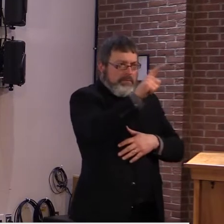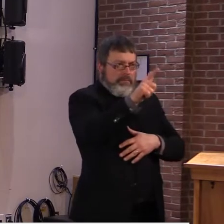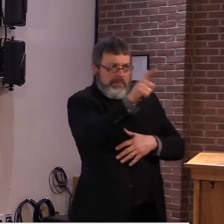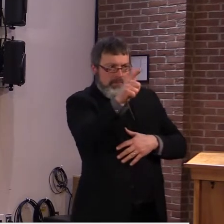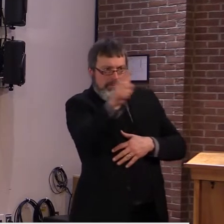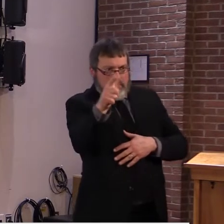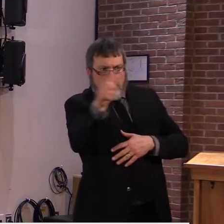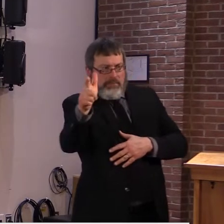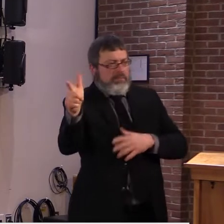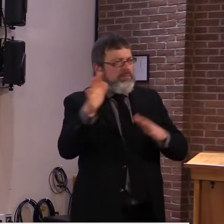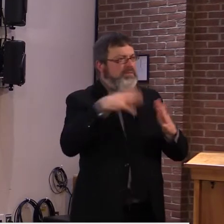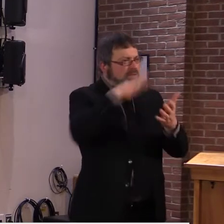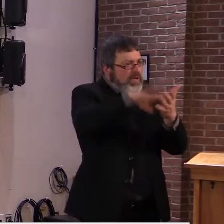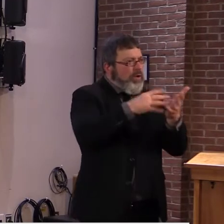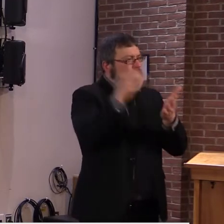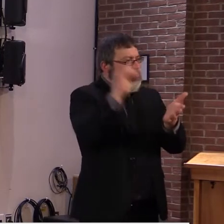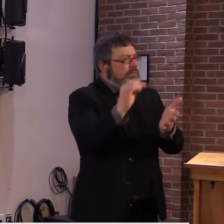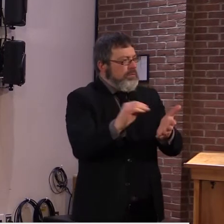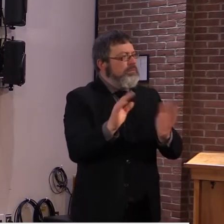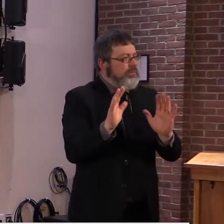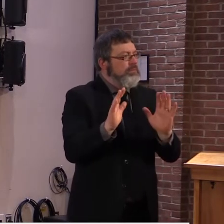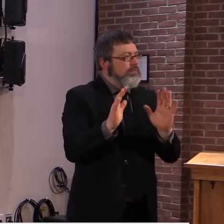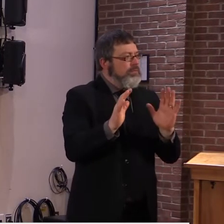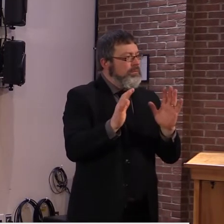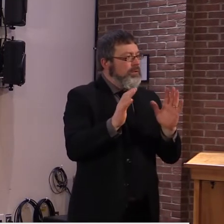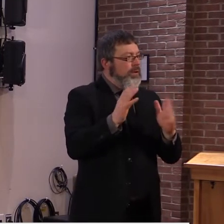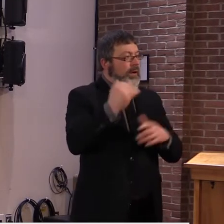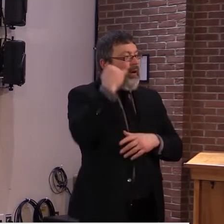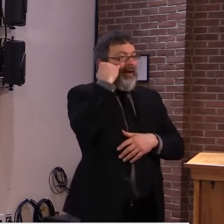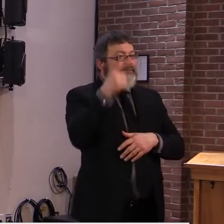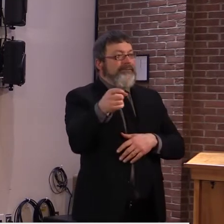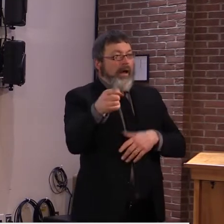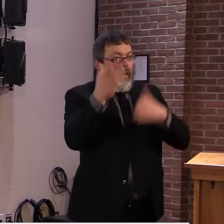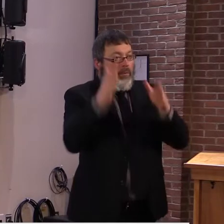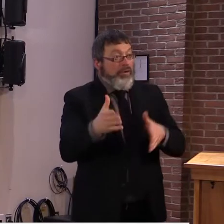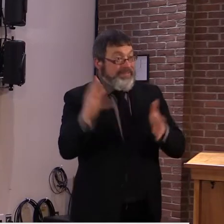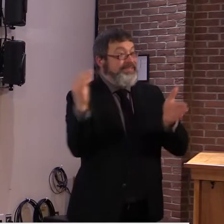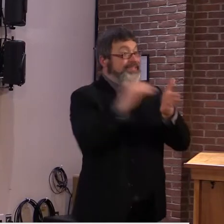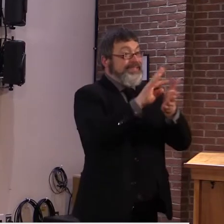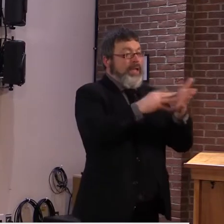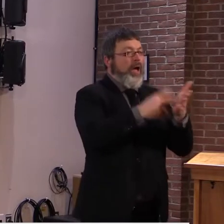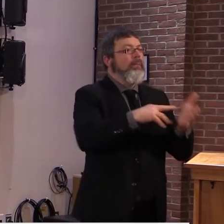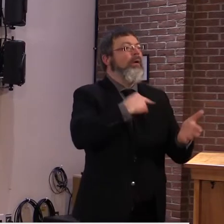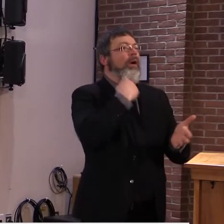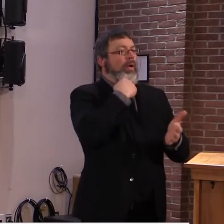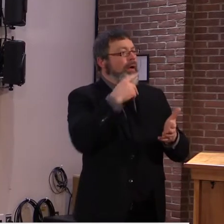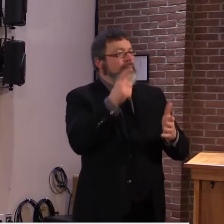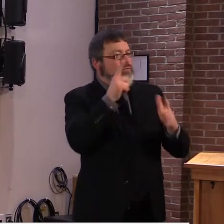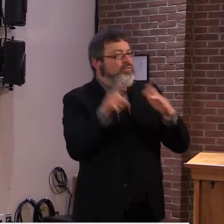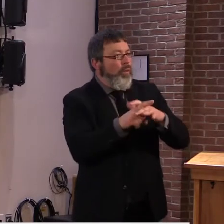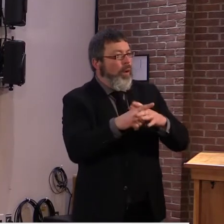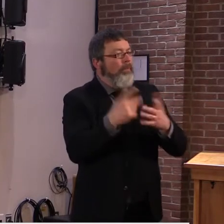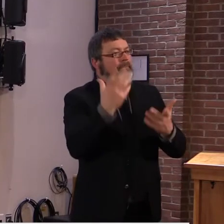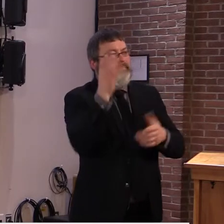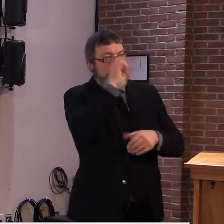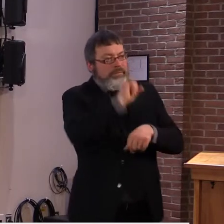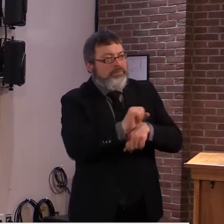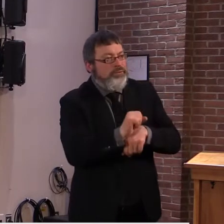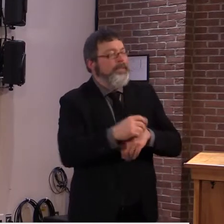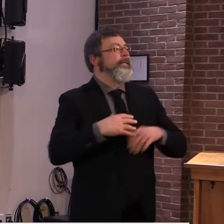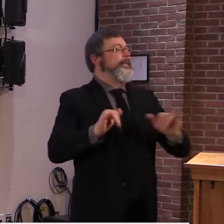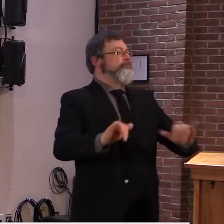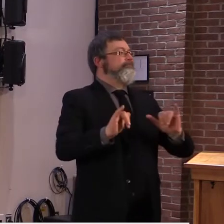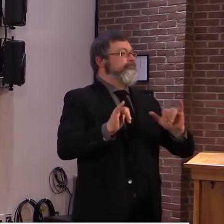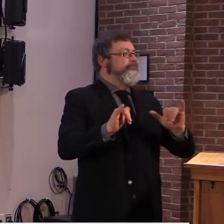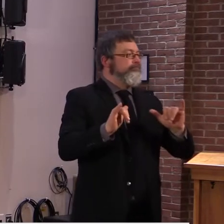a day or two of work, they can't do that to their workforce. And the complex work of all of